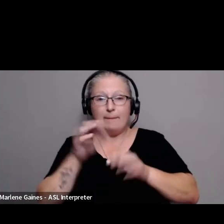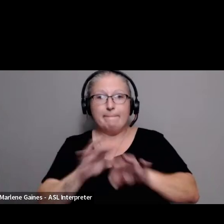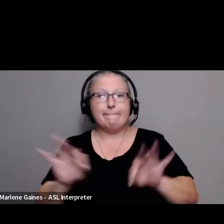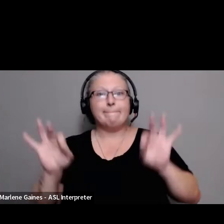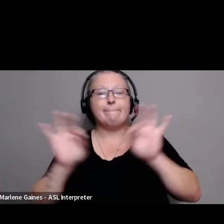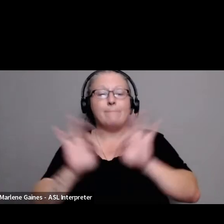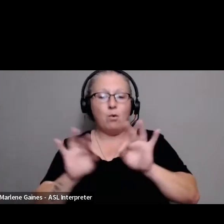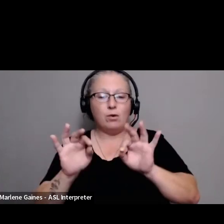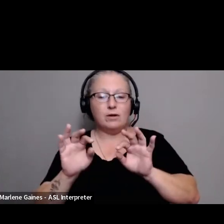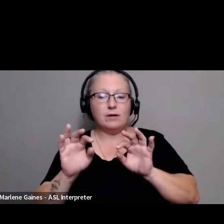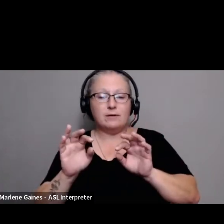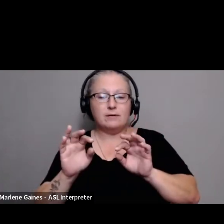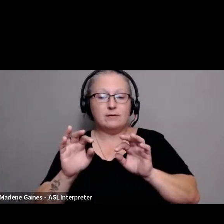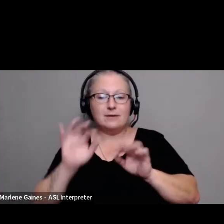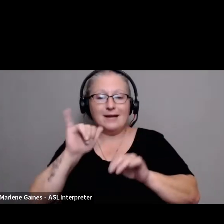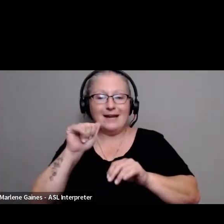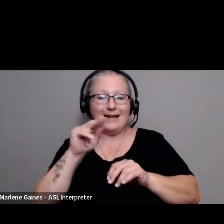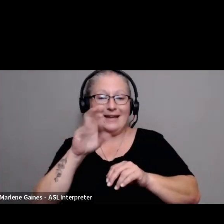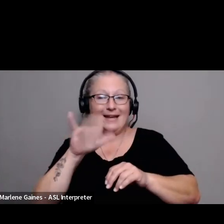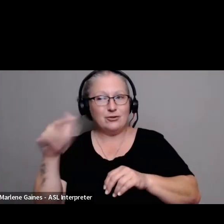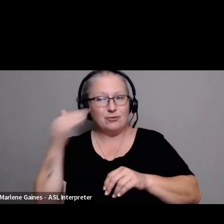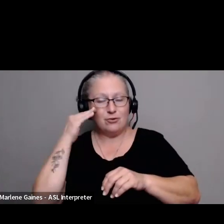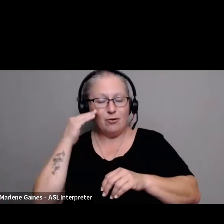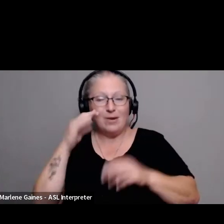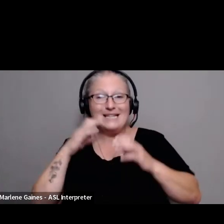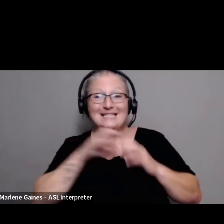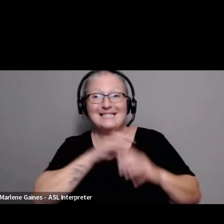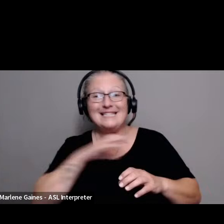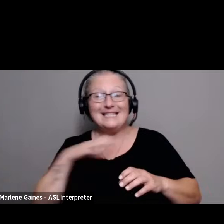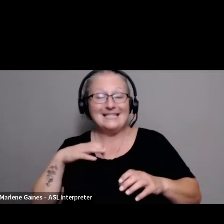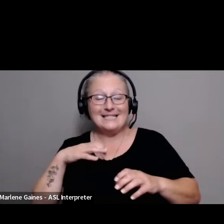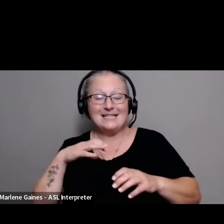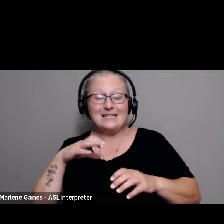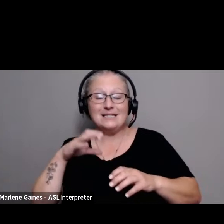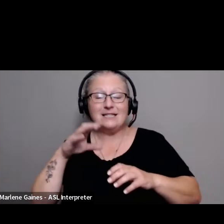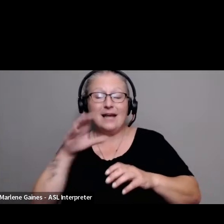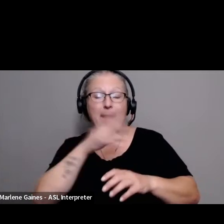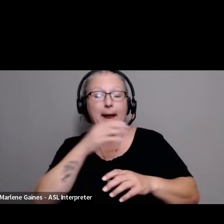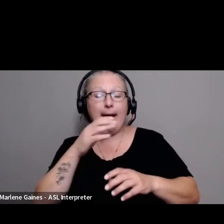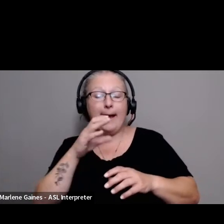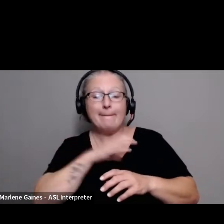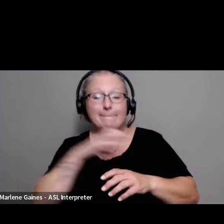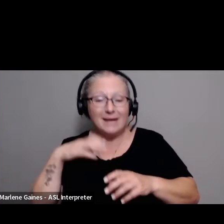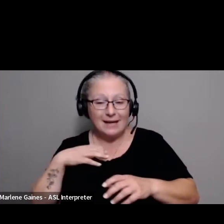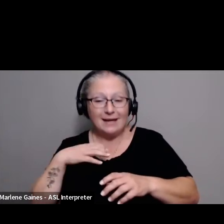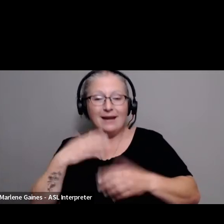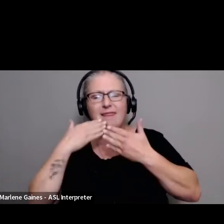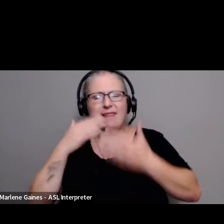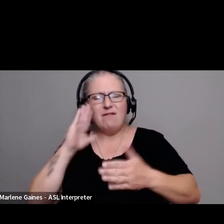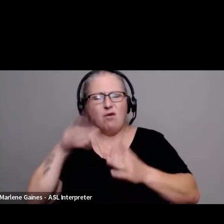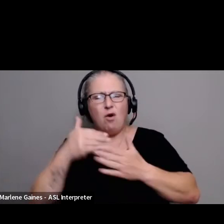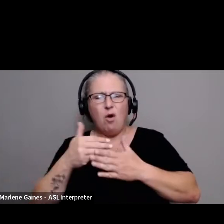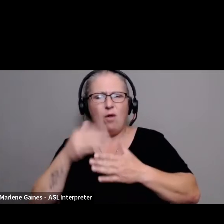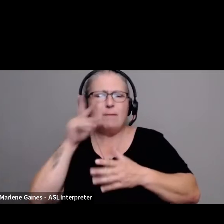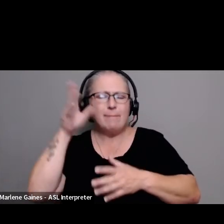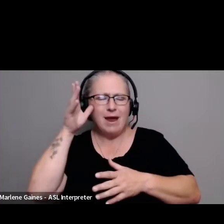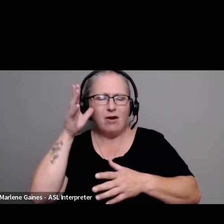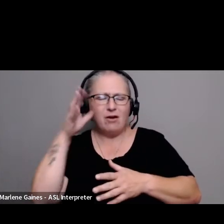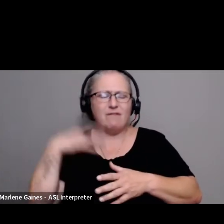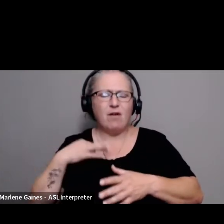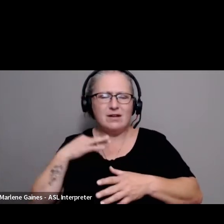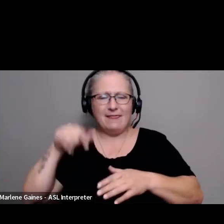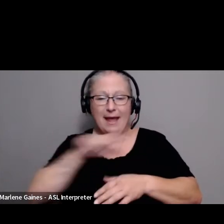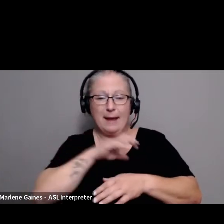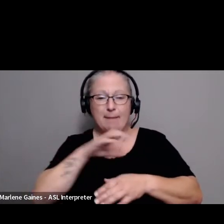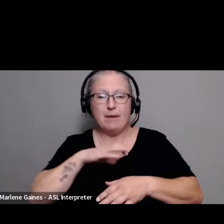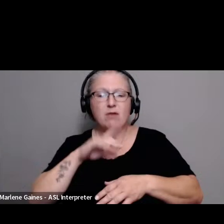important, Yancy, you know this, Citizens Oversight Committee meeting. And I just want to mention thank you to all the parent volunteers. This committee is very dedicated, and